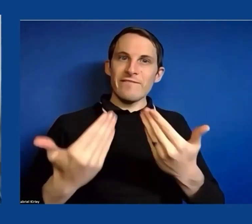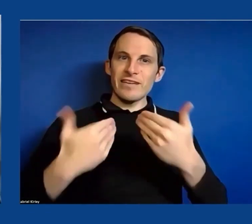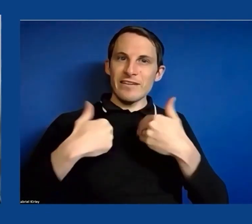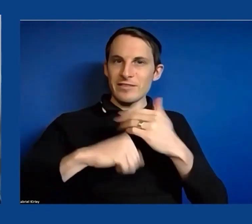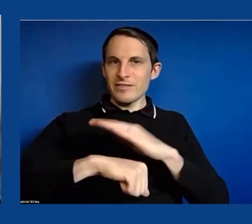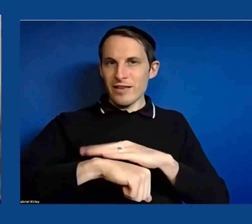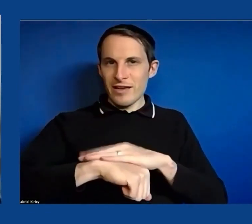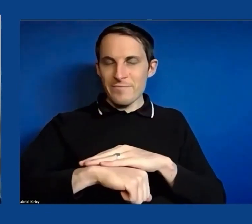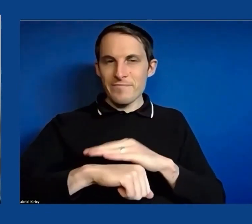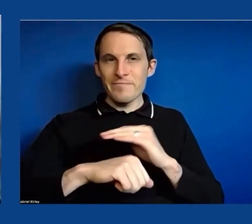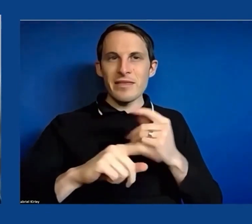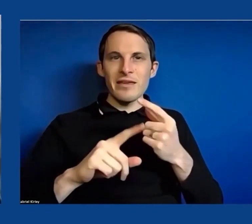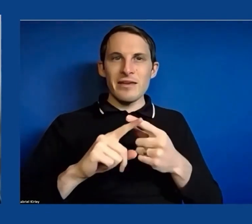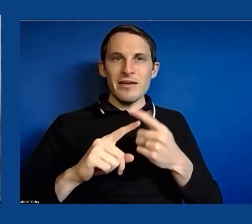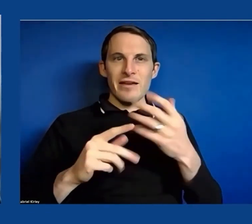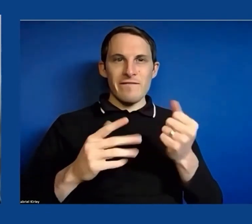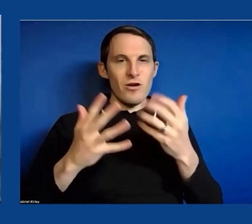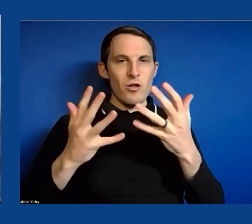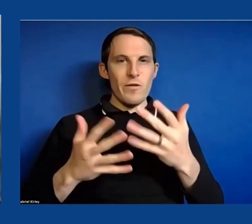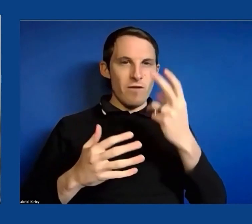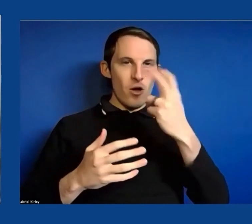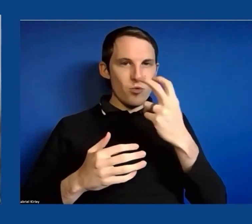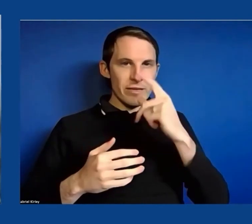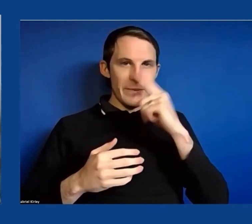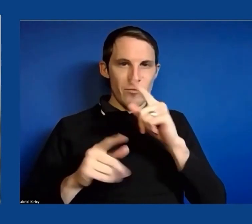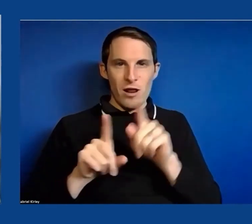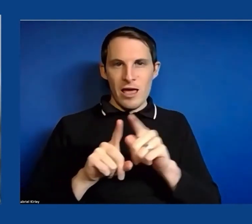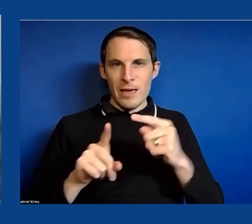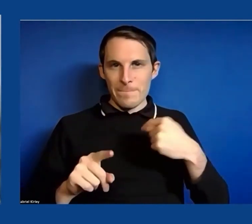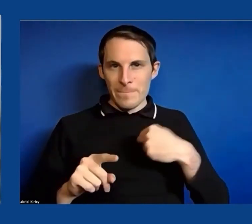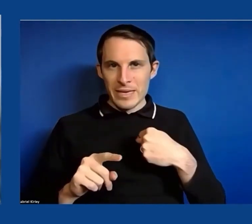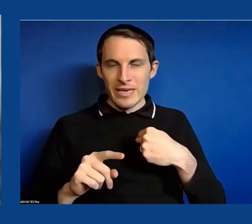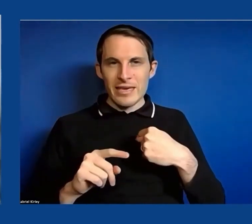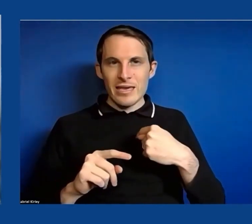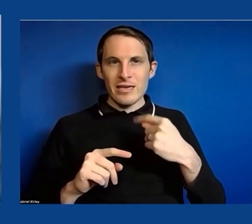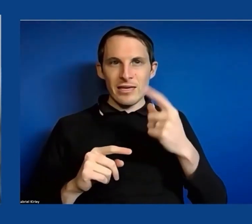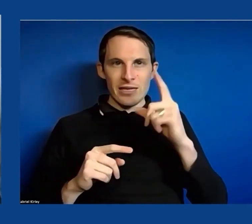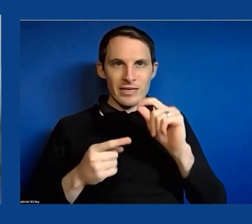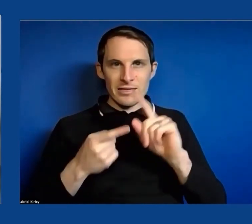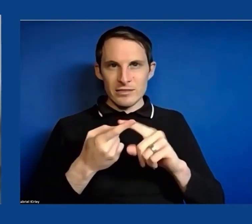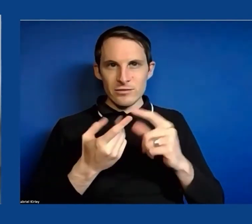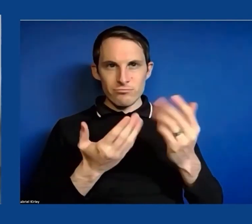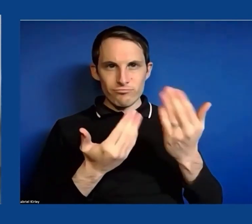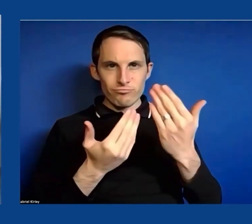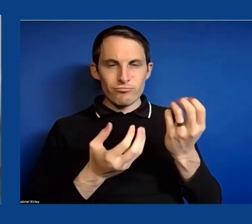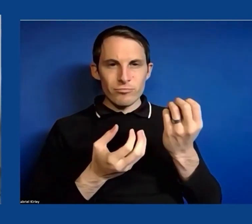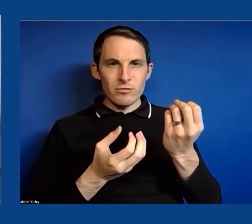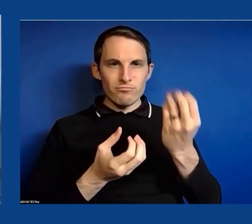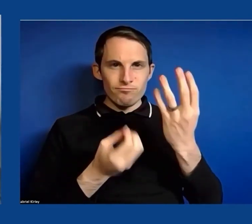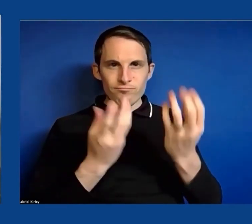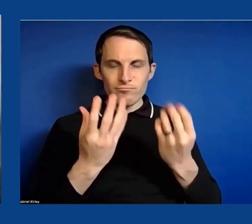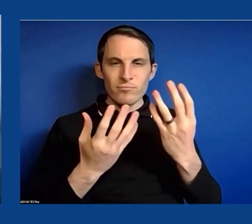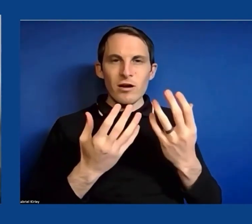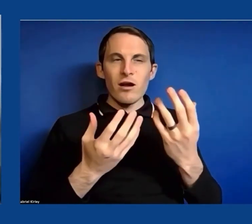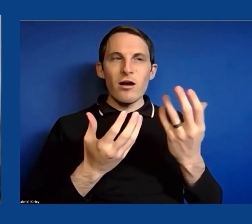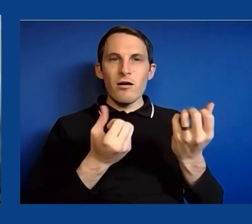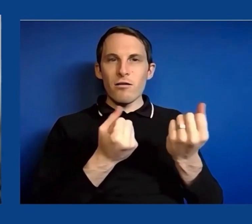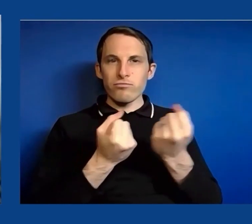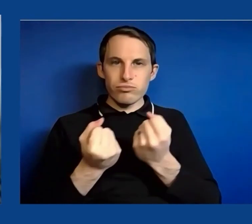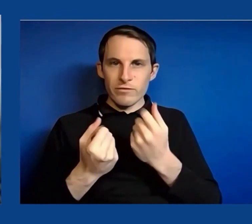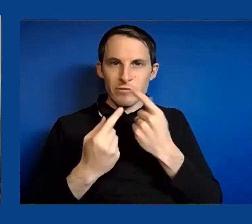opportunity, but there's a lot of people, older people like me, that we can unpack and bring them forward, because I think it's